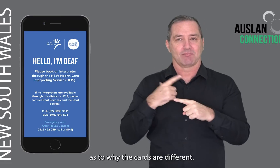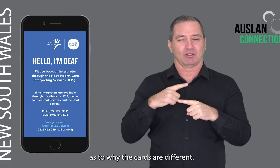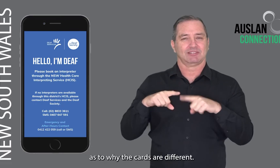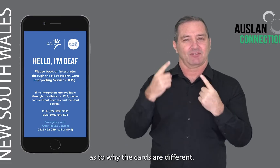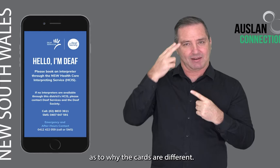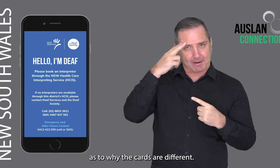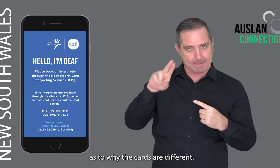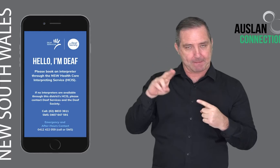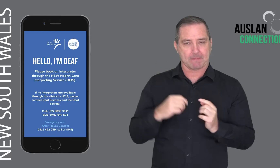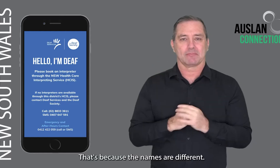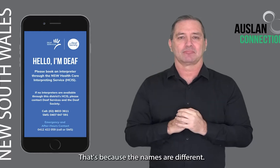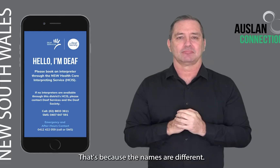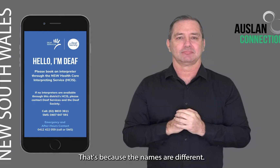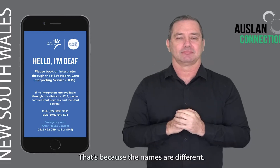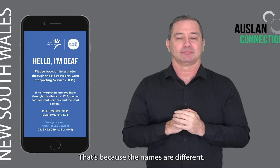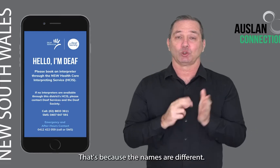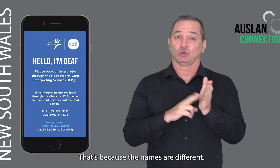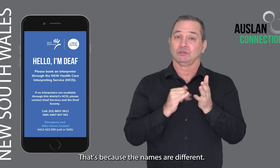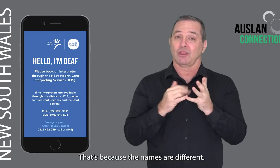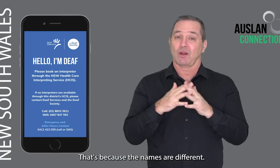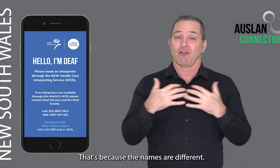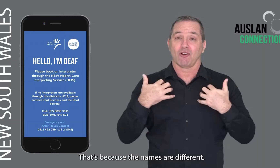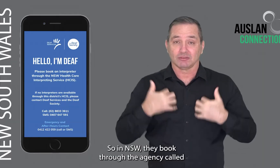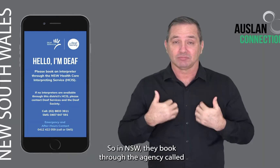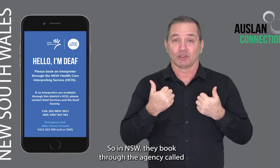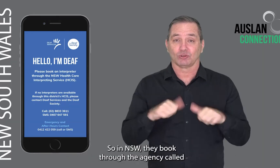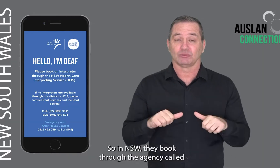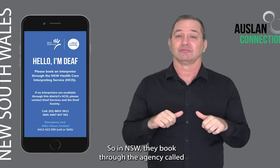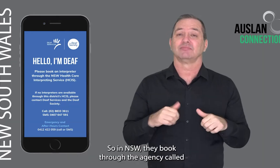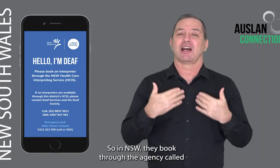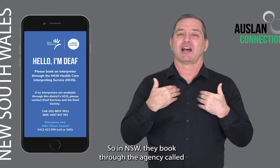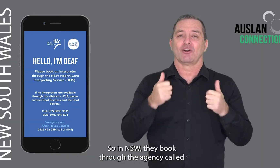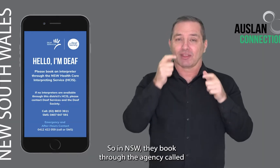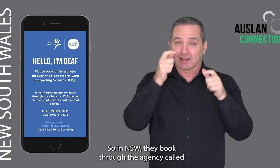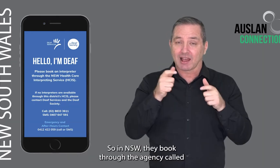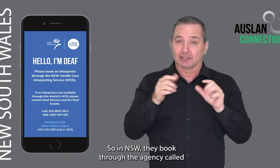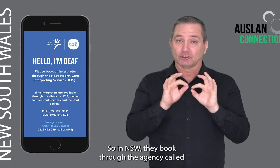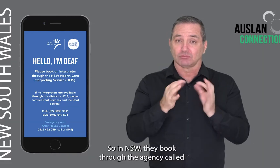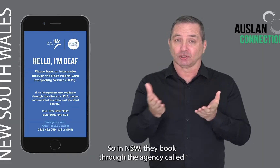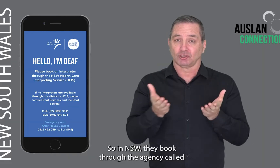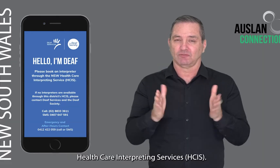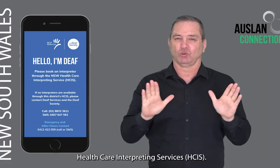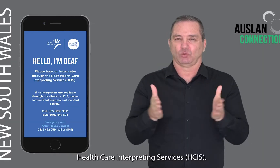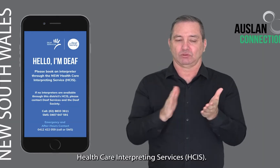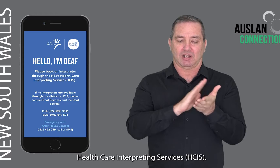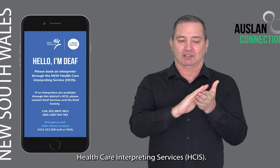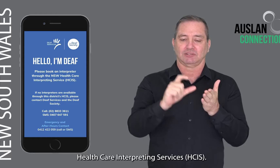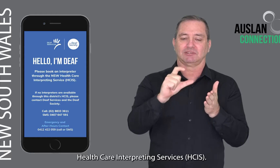the cards are different. It's because the names are different. So the New South Wales use Healthcare Services,